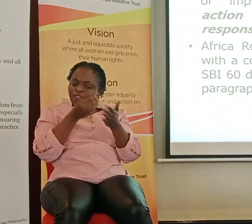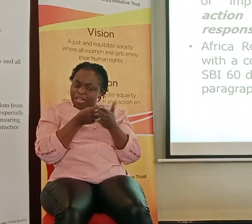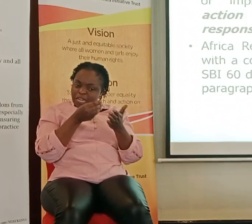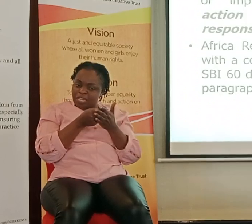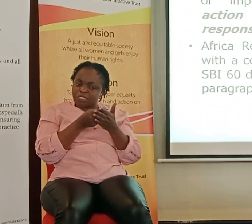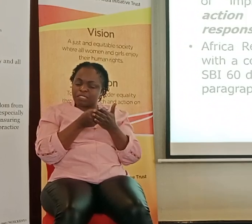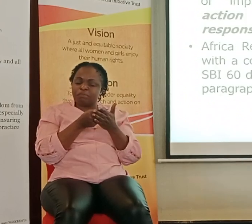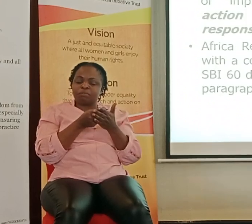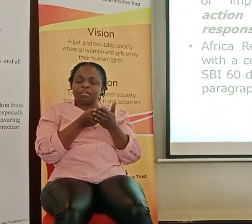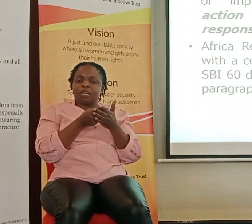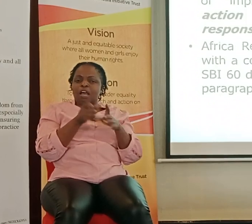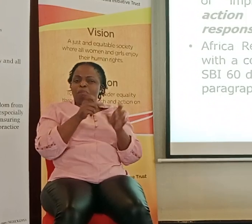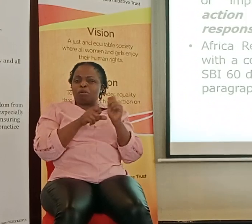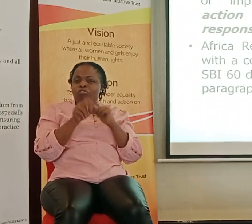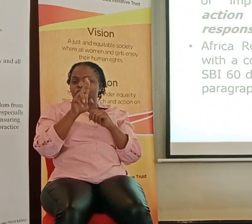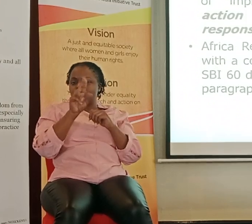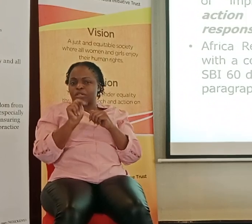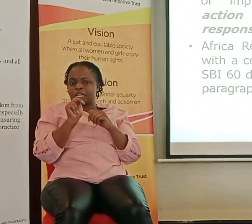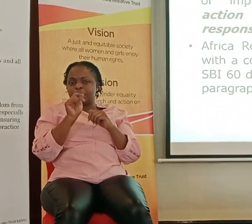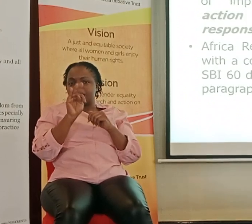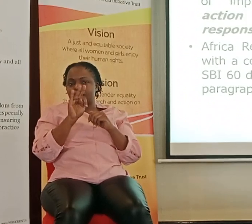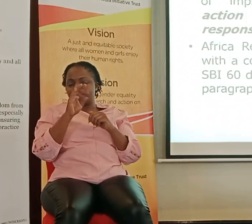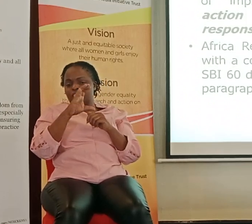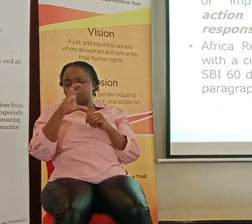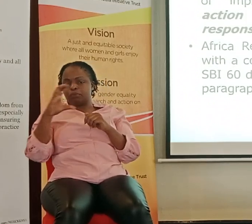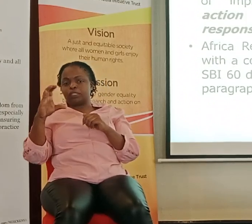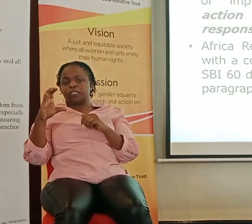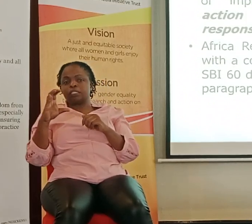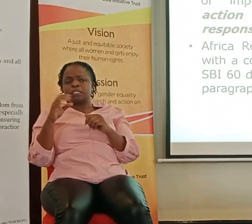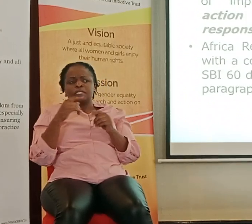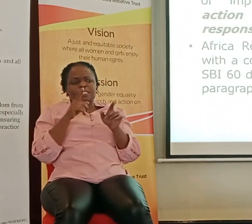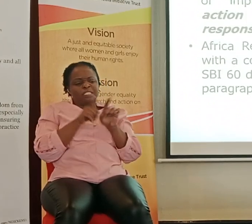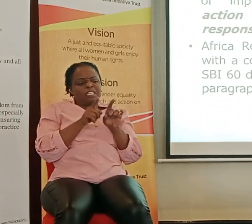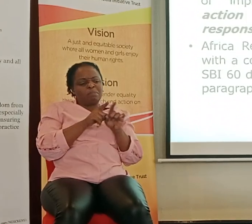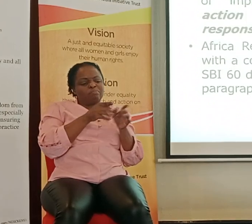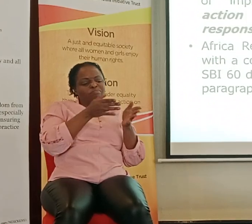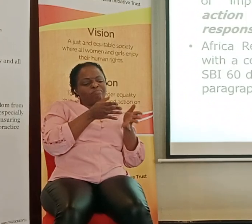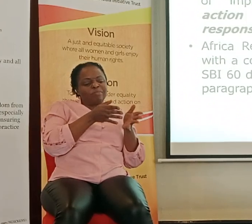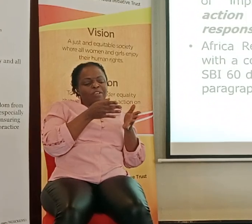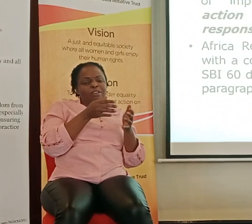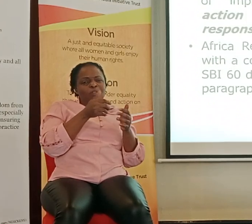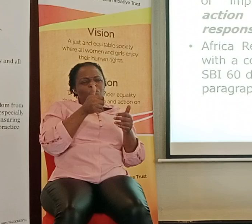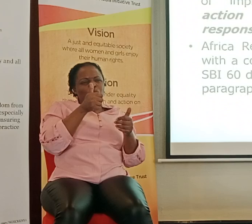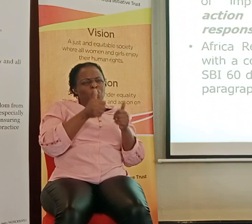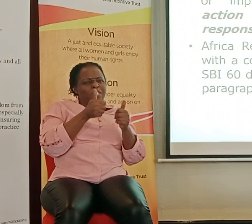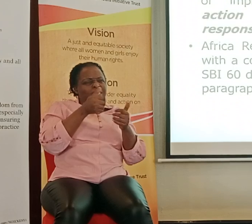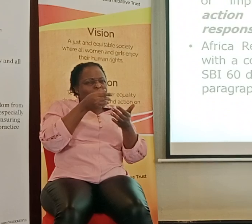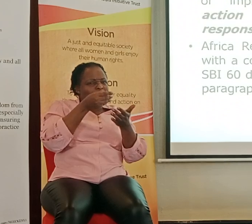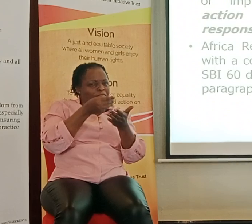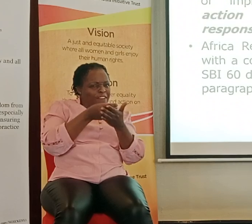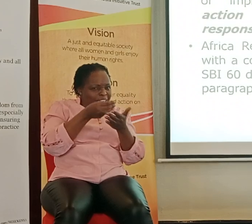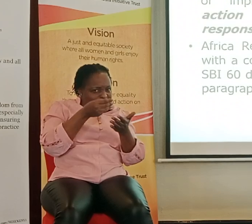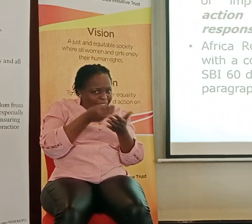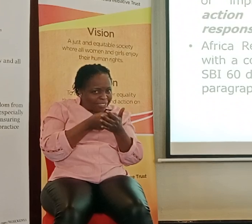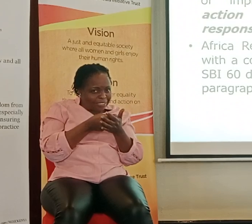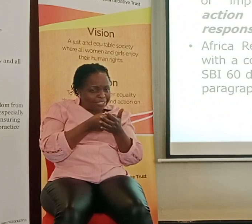of the UNFCCC. Which finance mechanisms do you know? This one for sure, Tapata